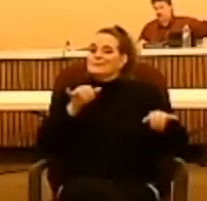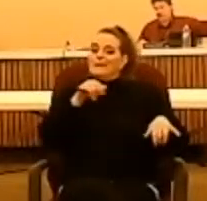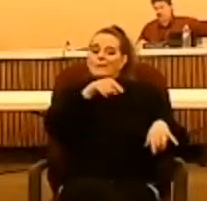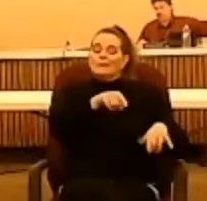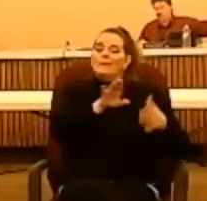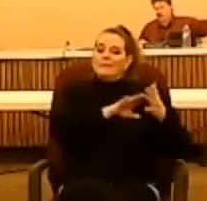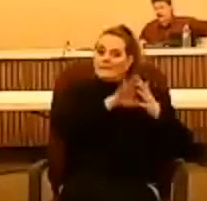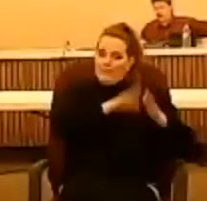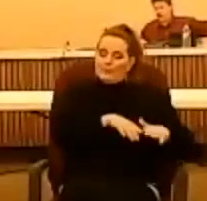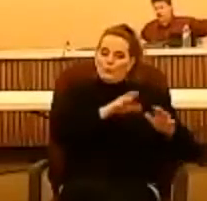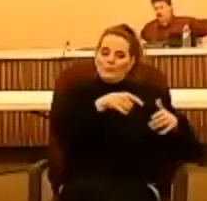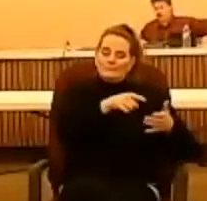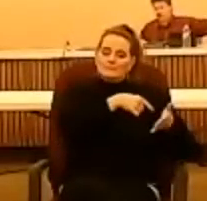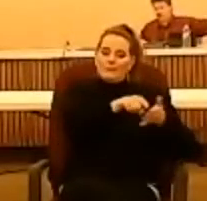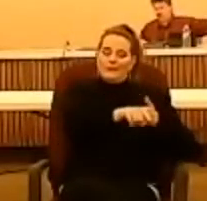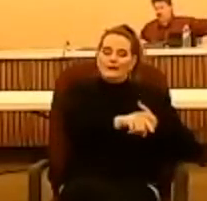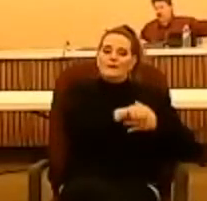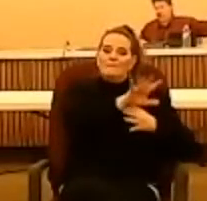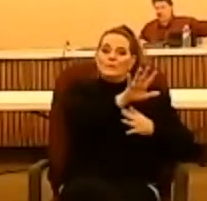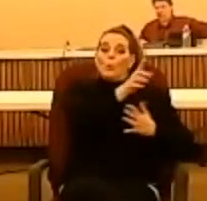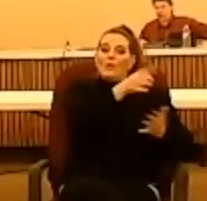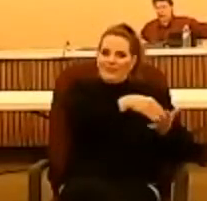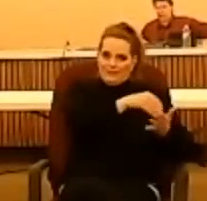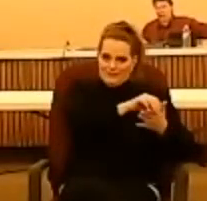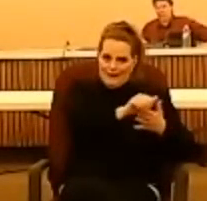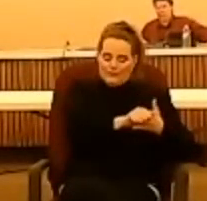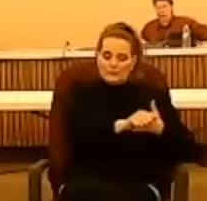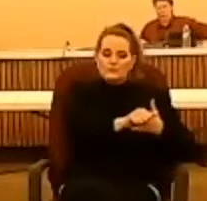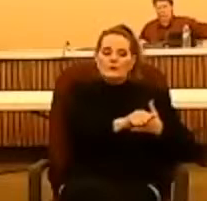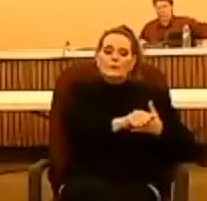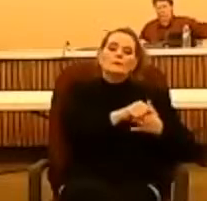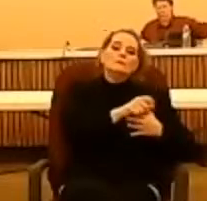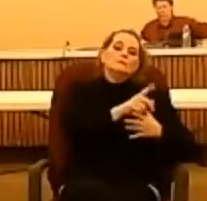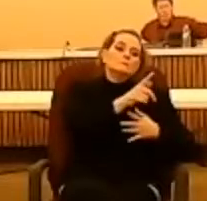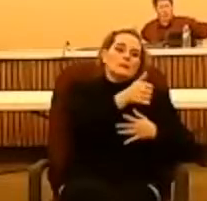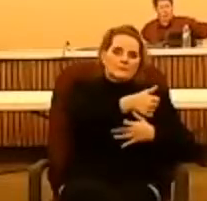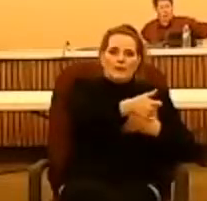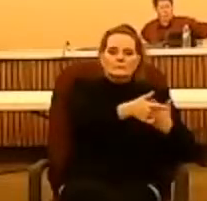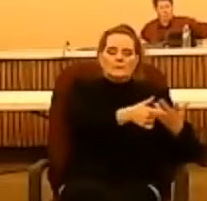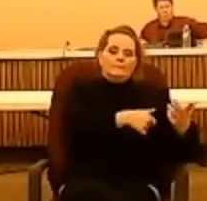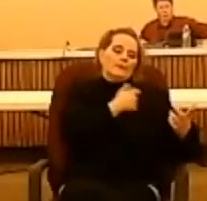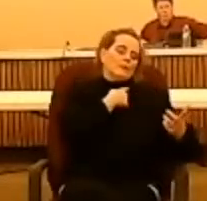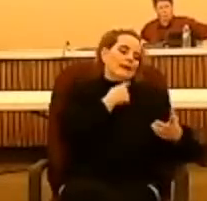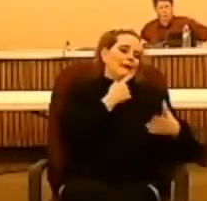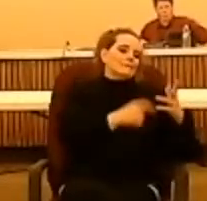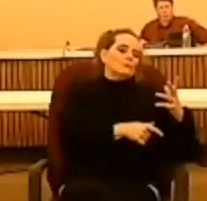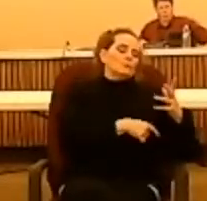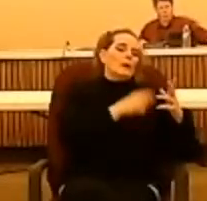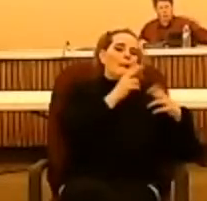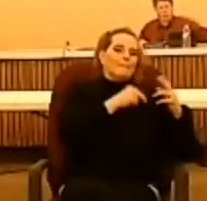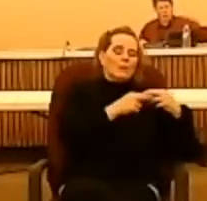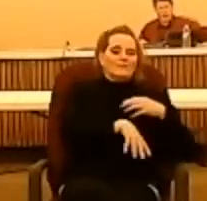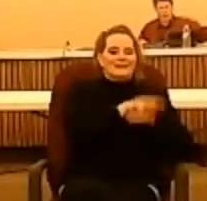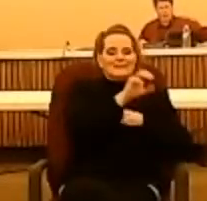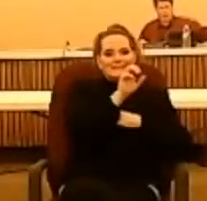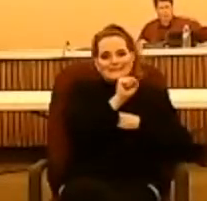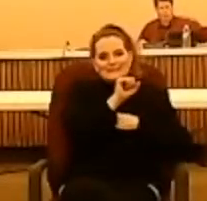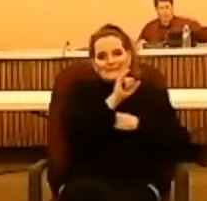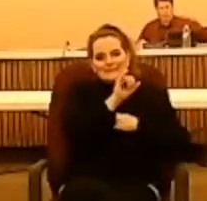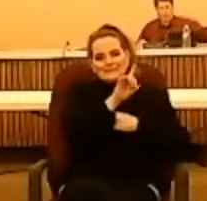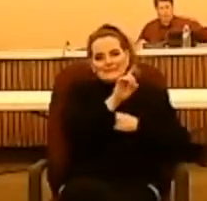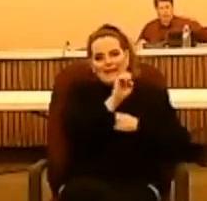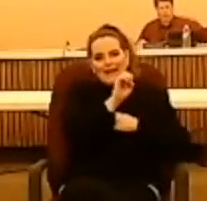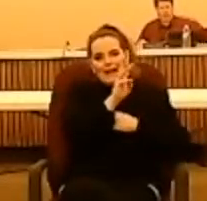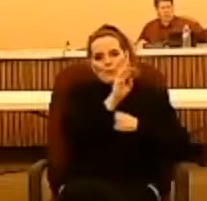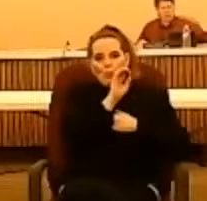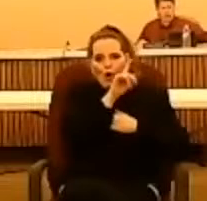$50,000 of their money themselves to put in the sidewalks along Moore Road, connecting